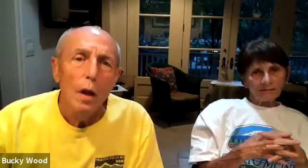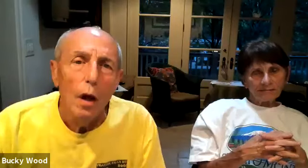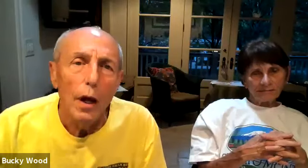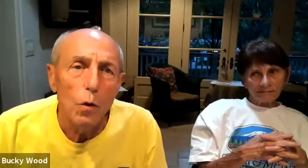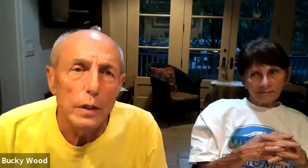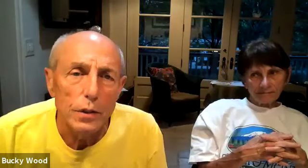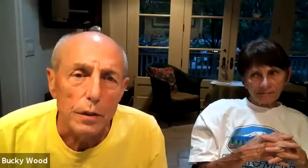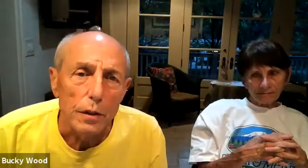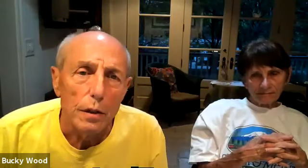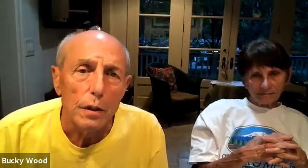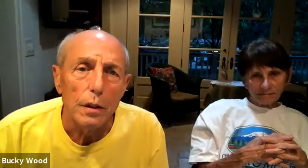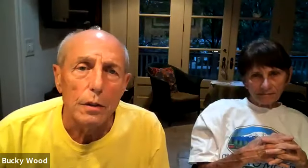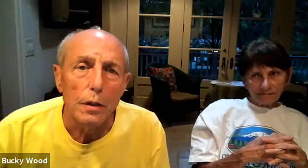The question, Yes.